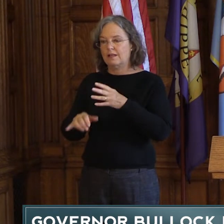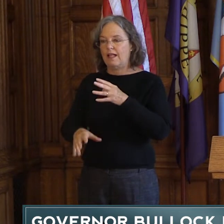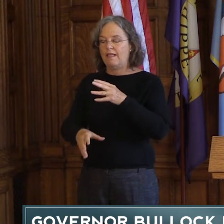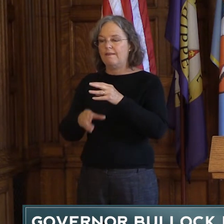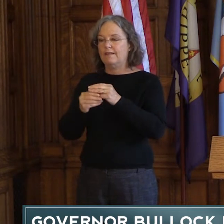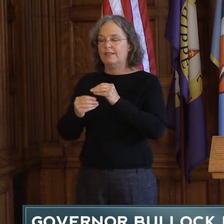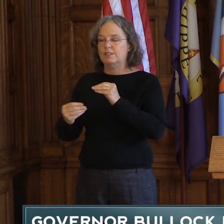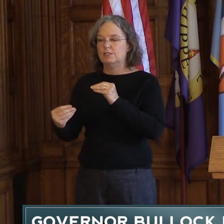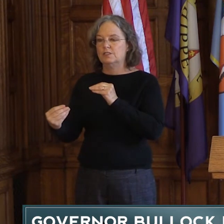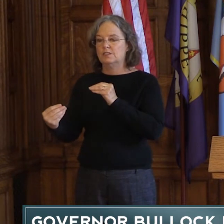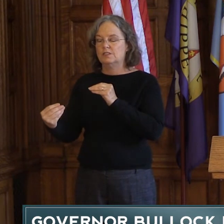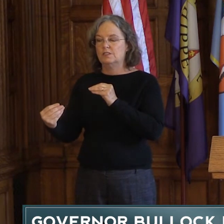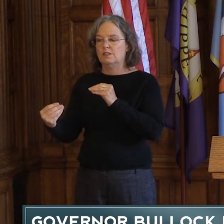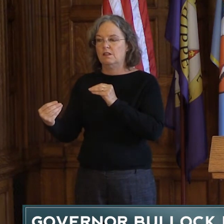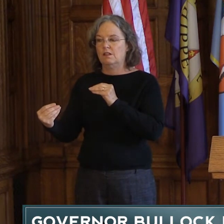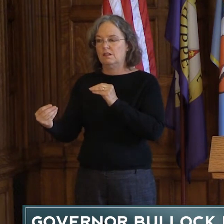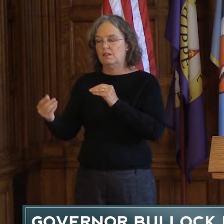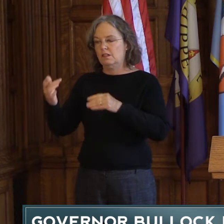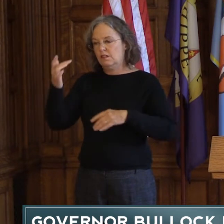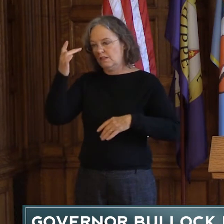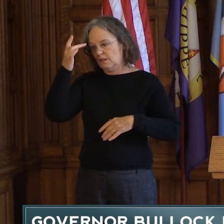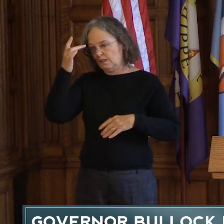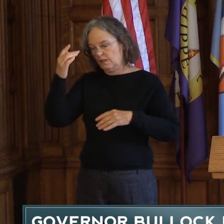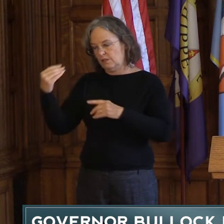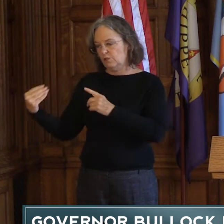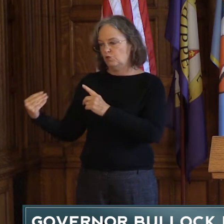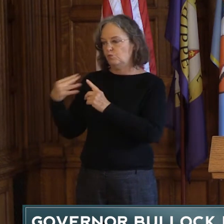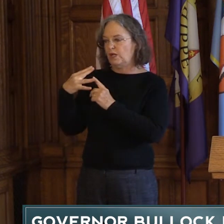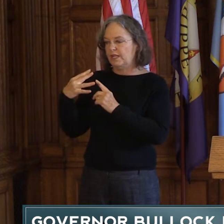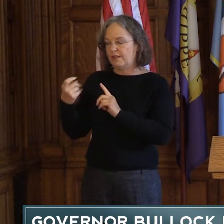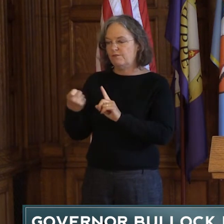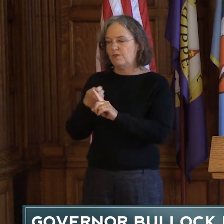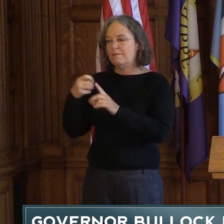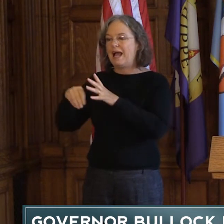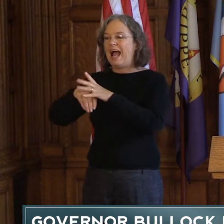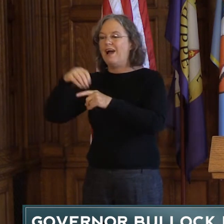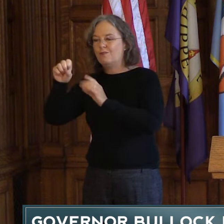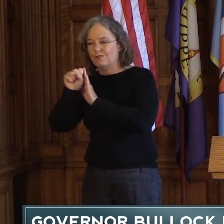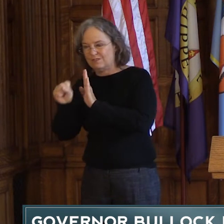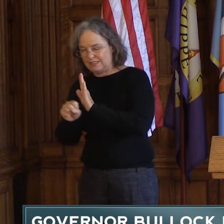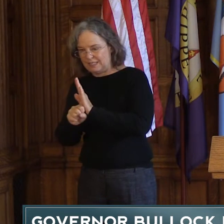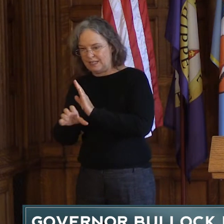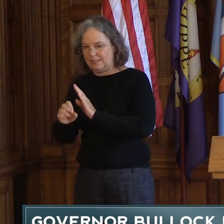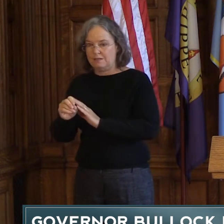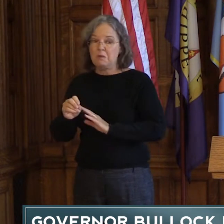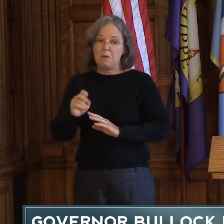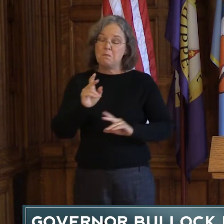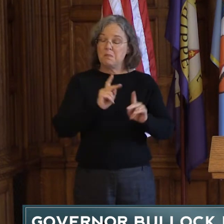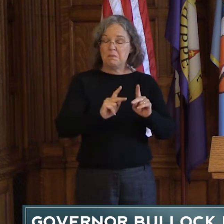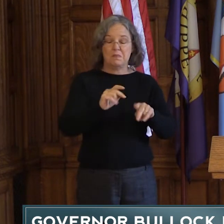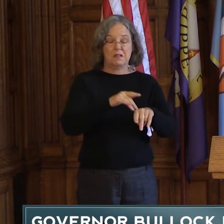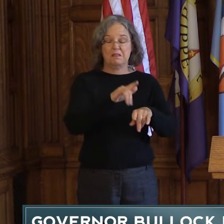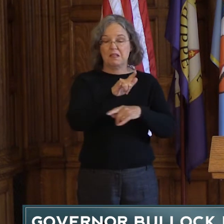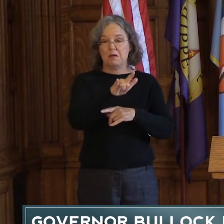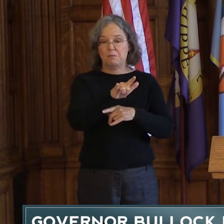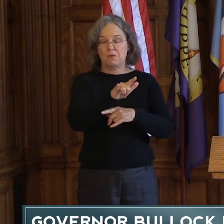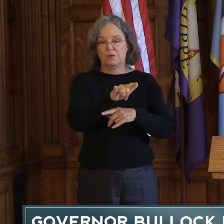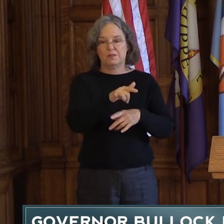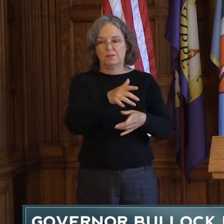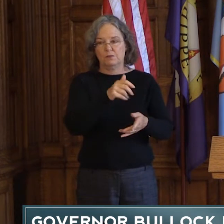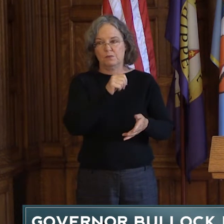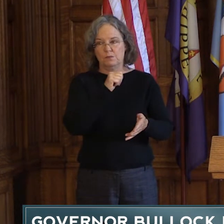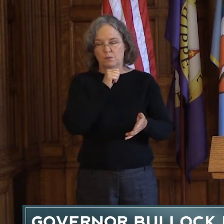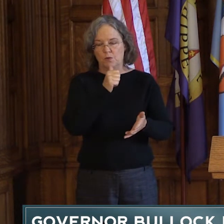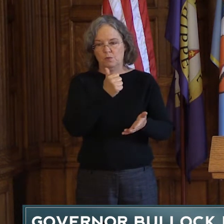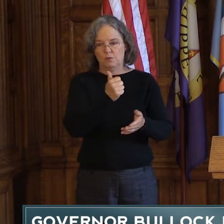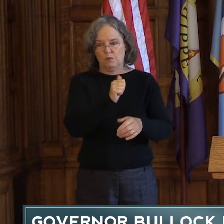from out of state, and that we have folks at the airports, National Guard still? So there still